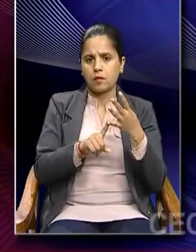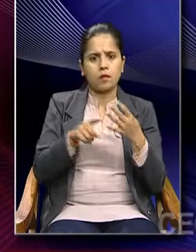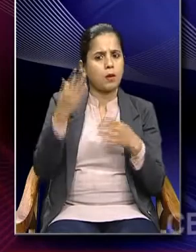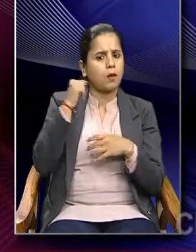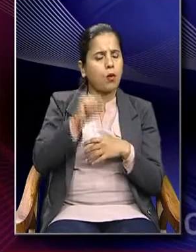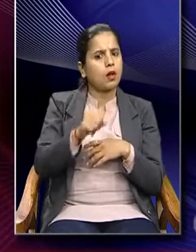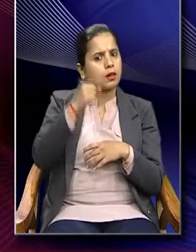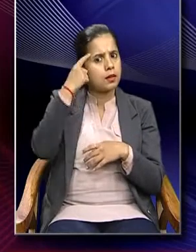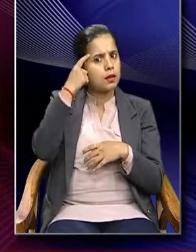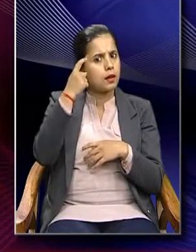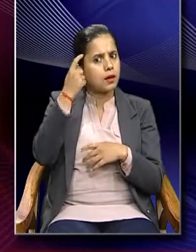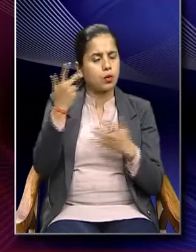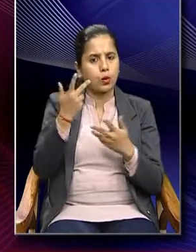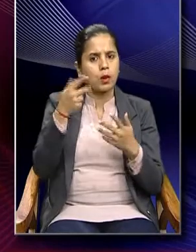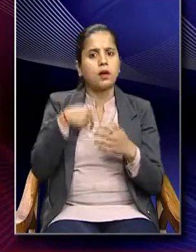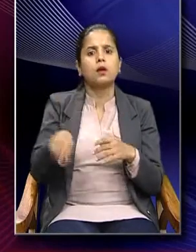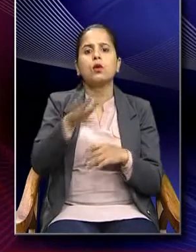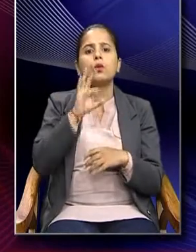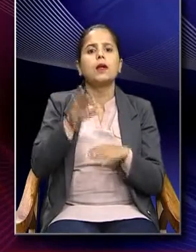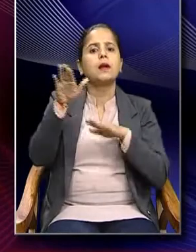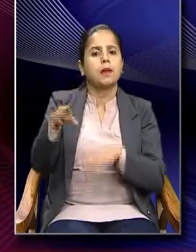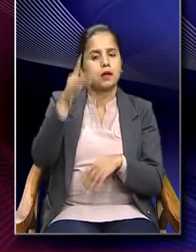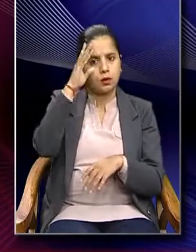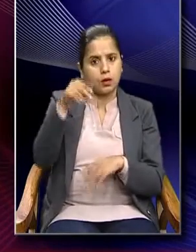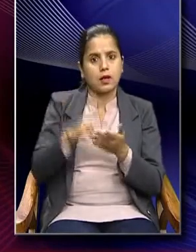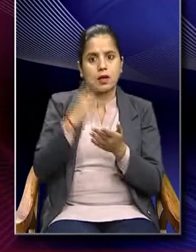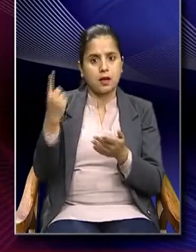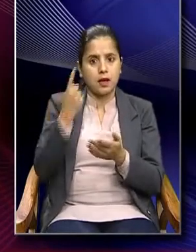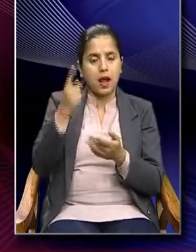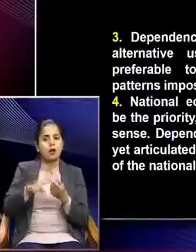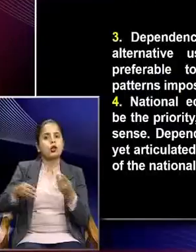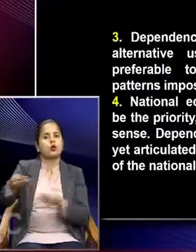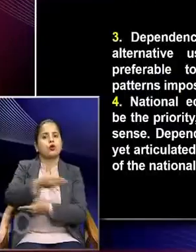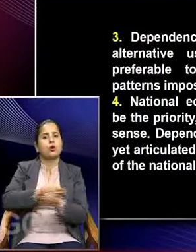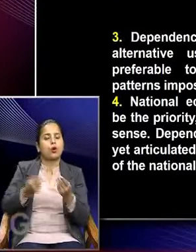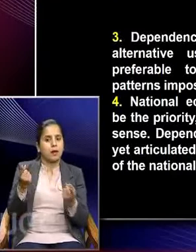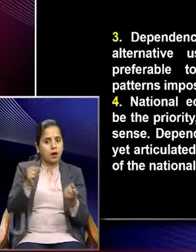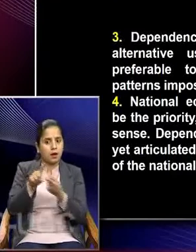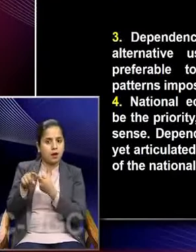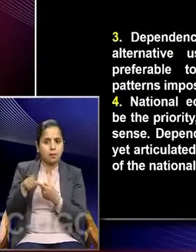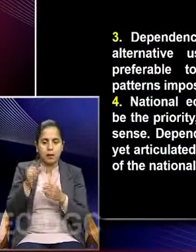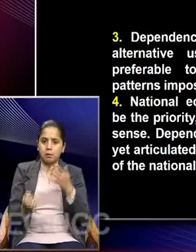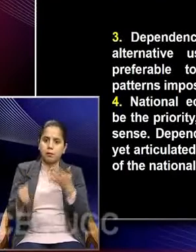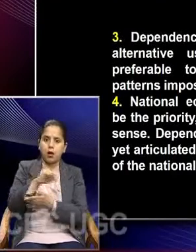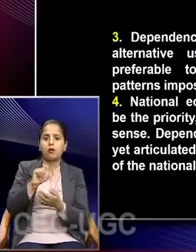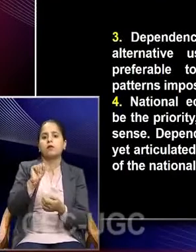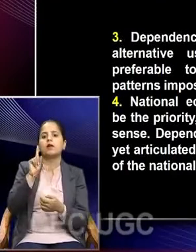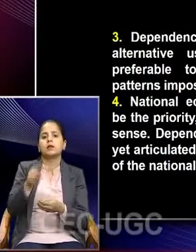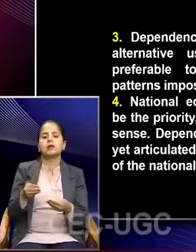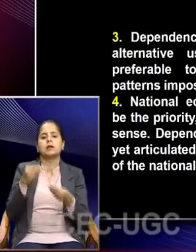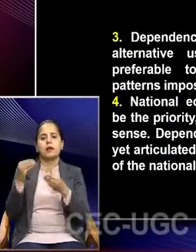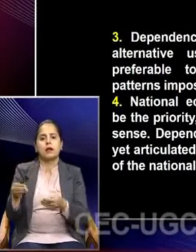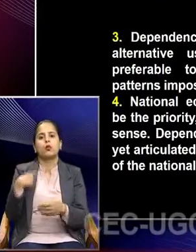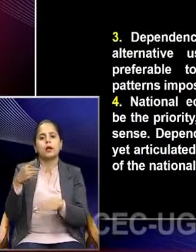of dependency theory is that national economic interests should be given priority by dependent